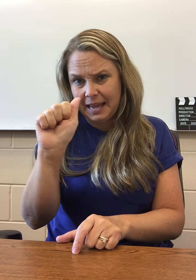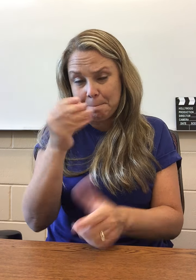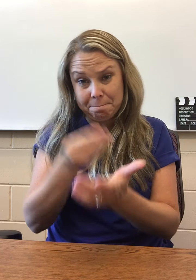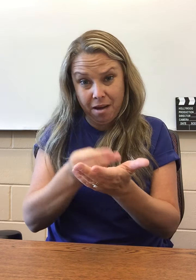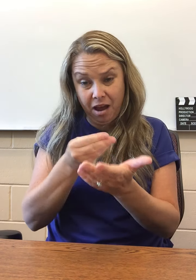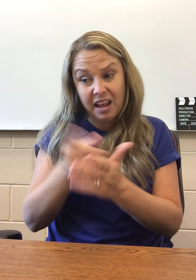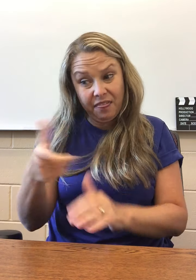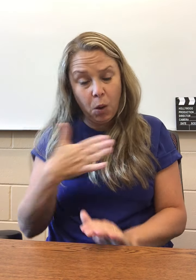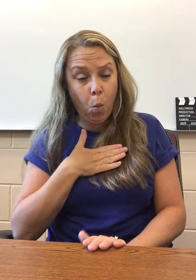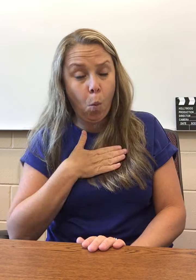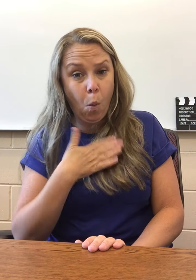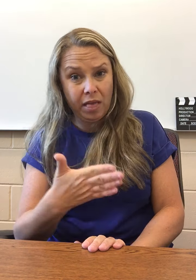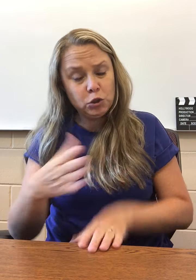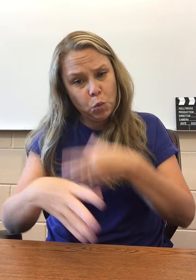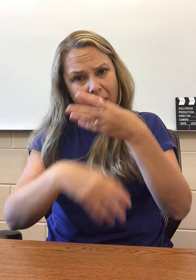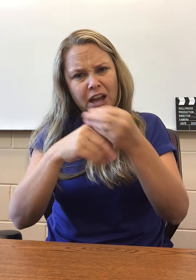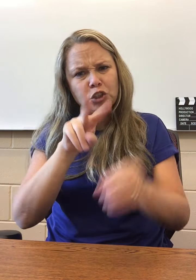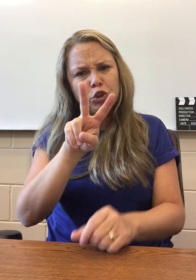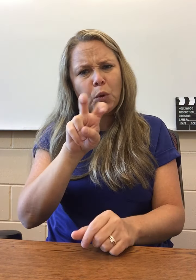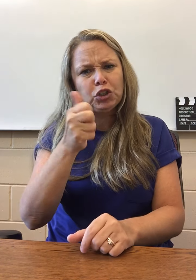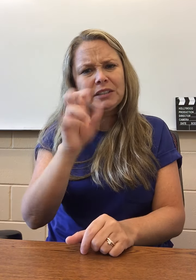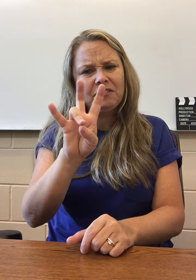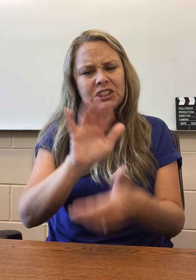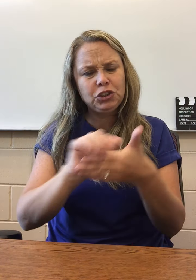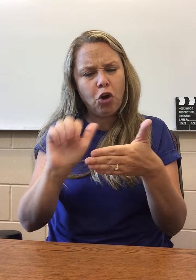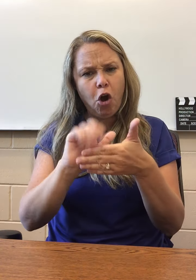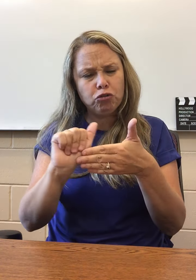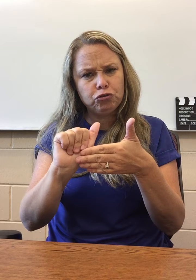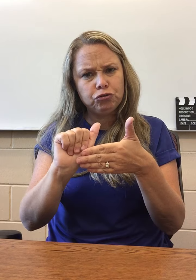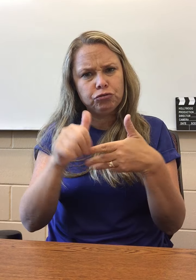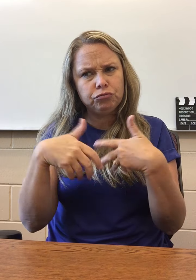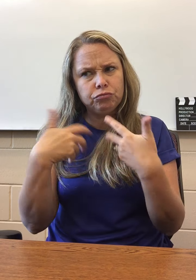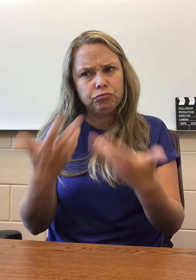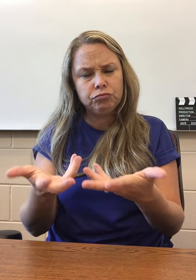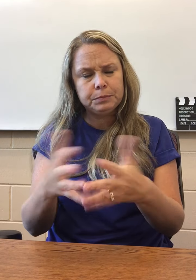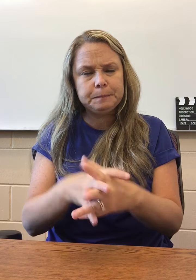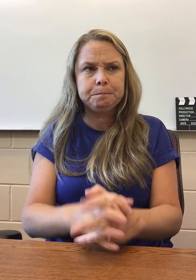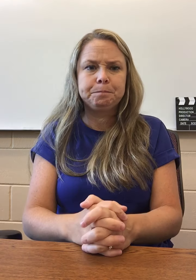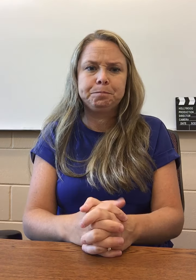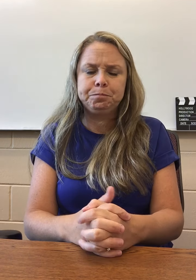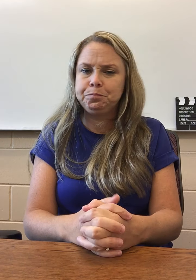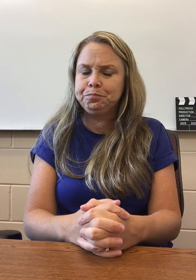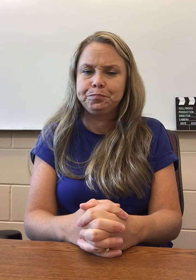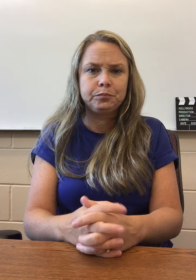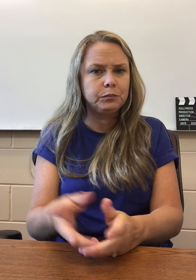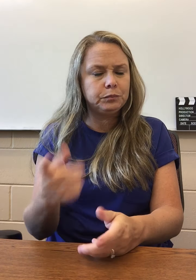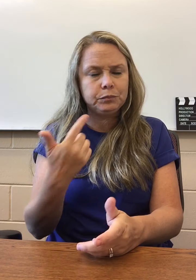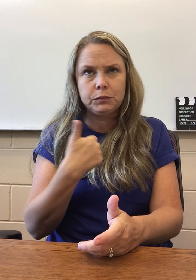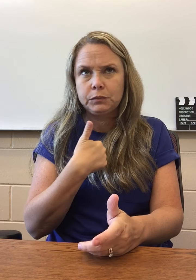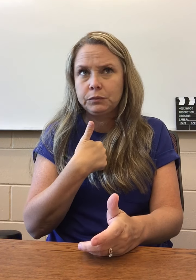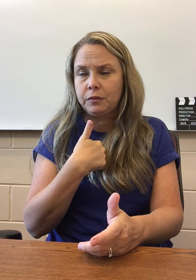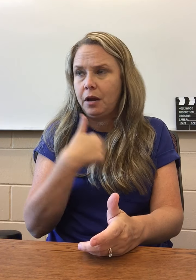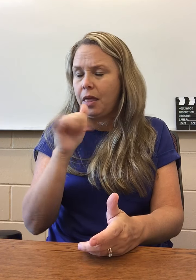willing to add 217 dollars to the pot and and we were told that that was an absolute non